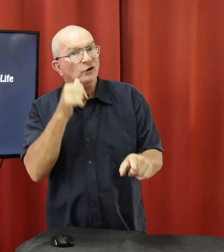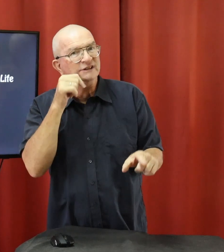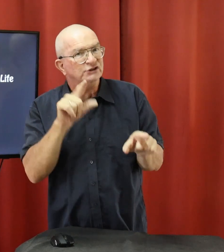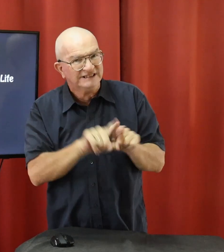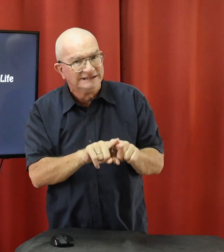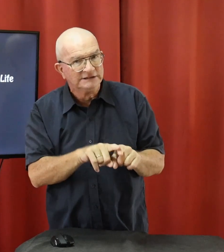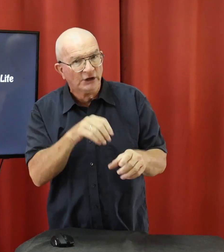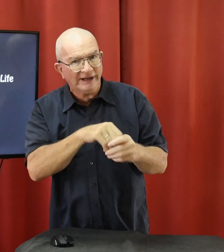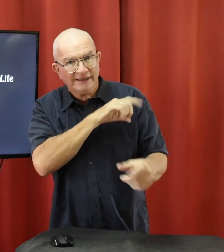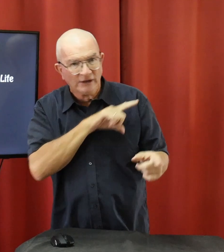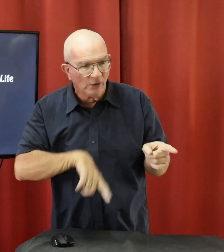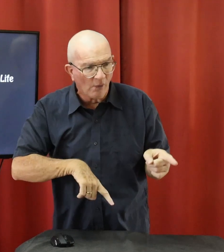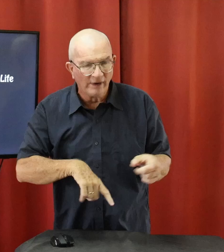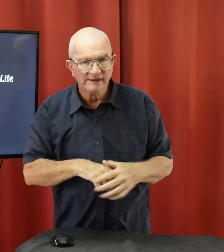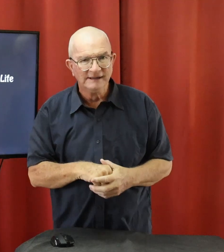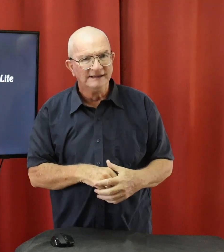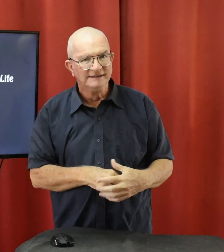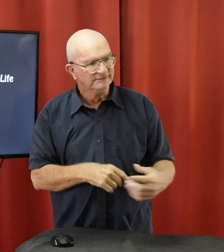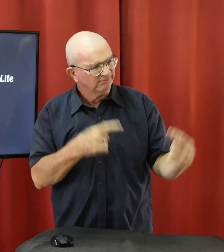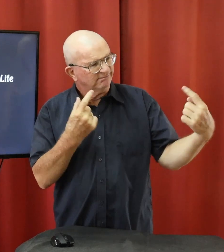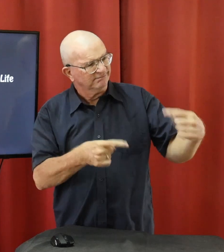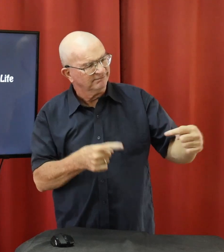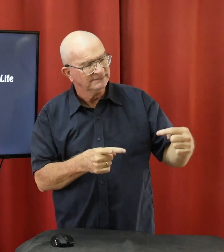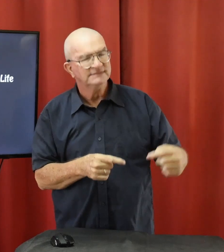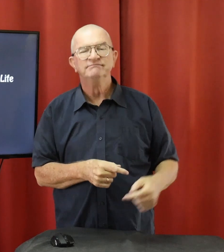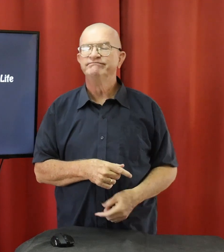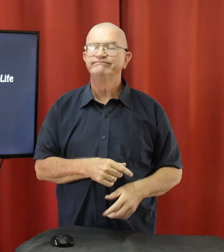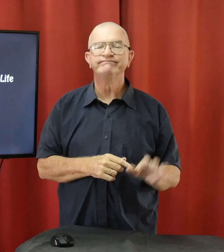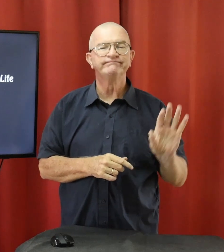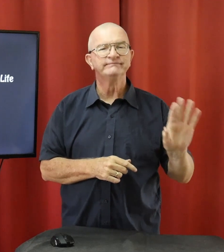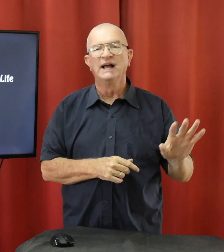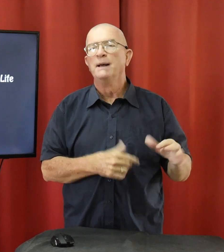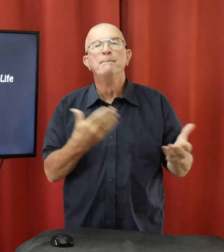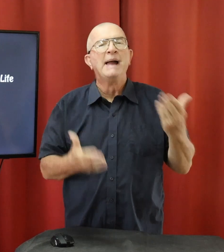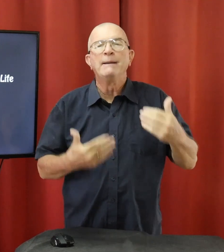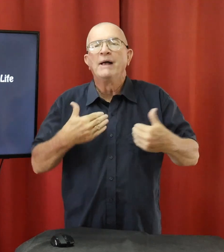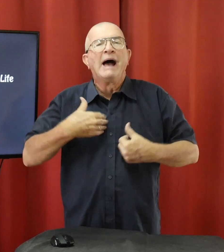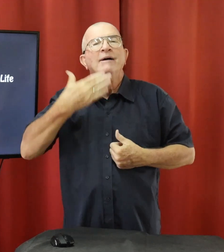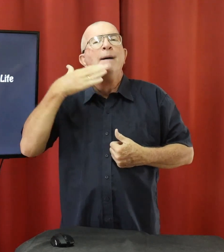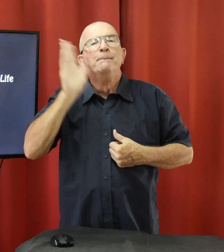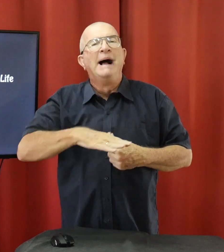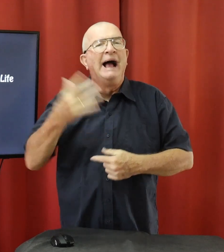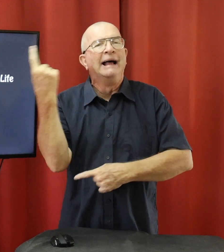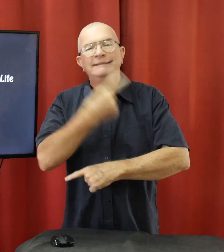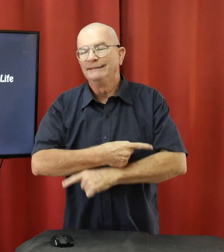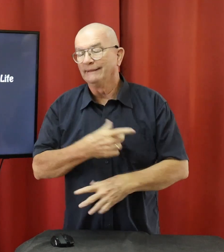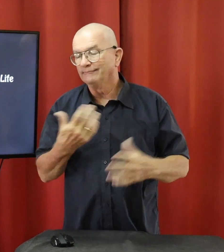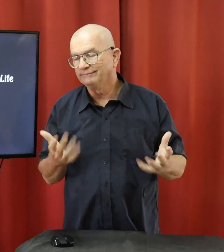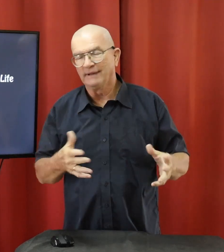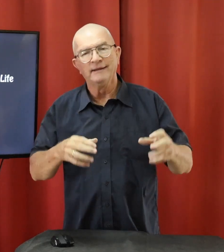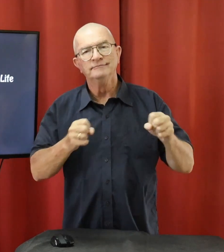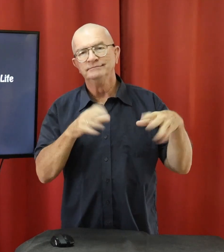your brother or sister in the Lord argues with you one day. Maybe they're having a bad